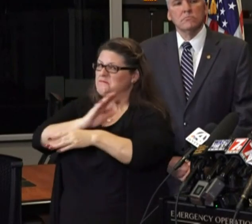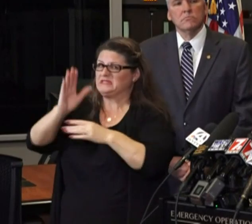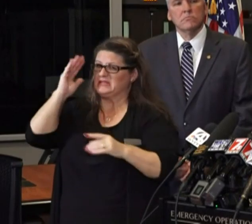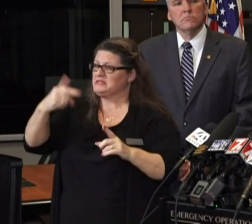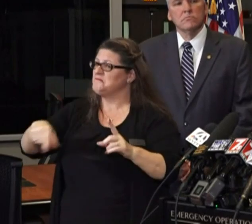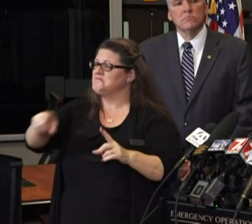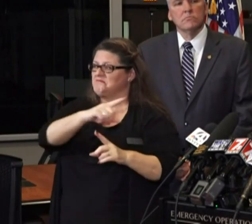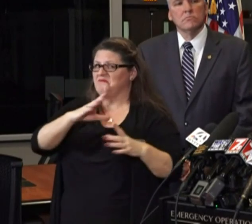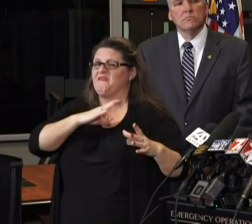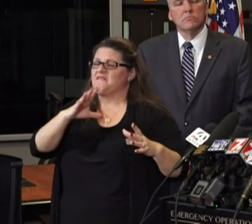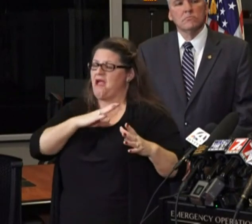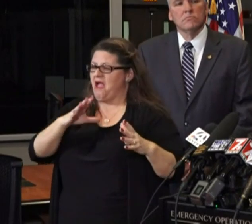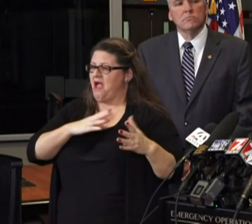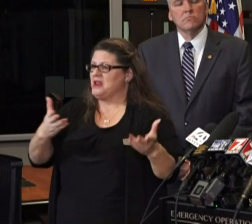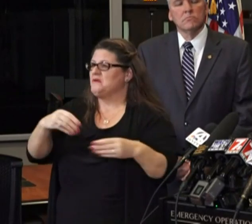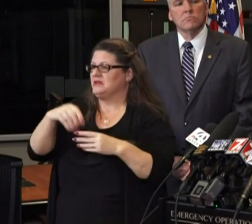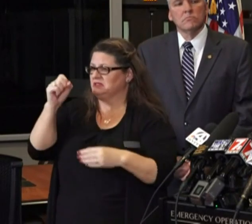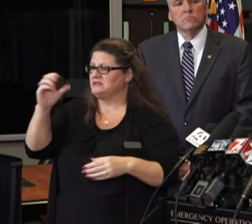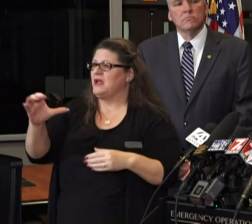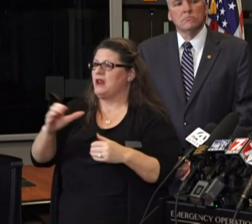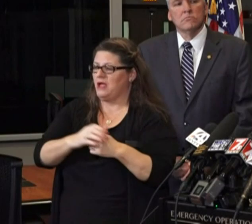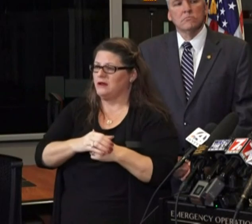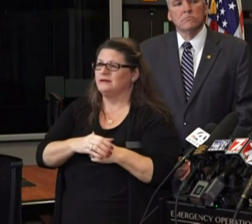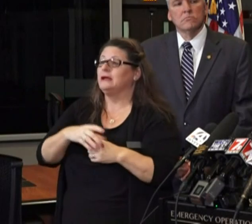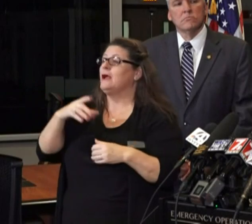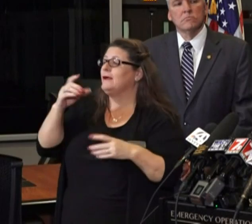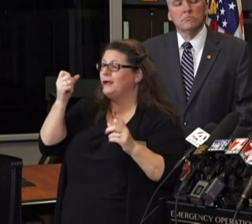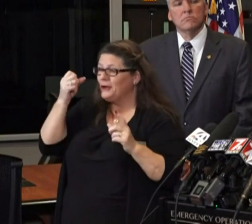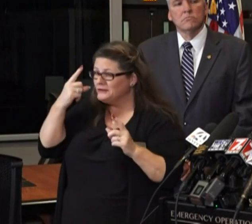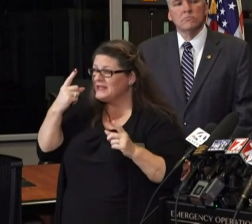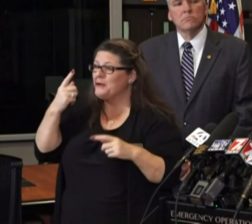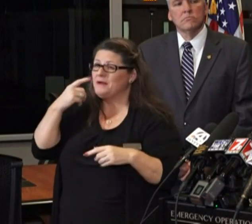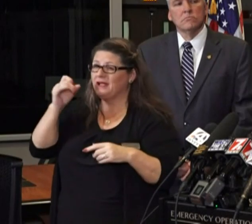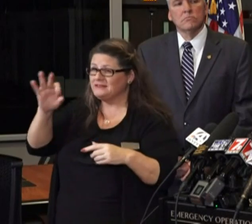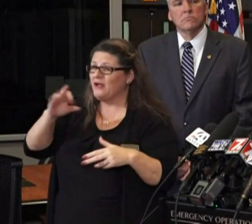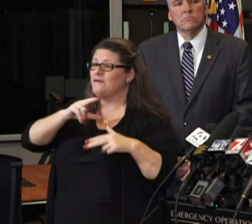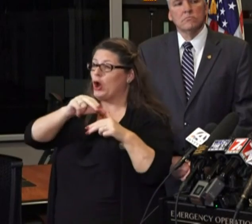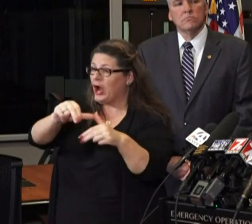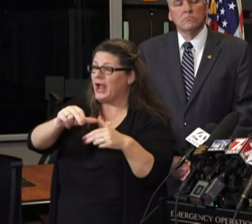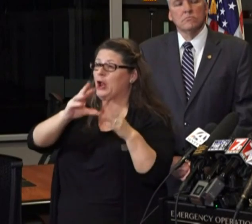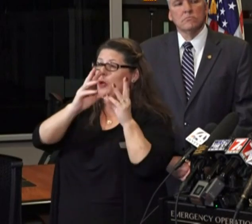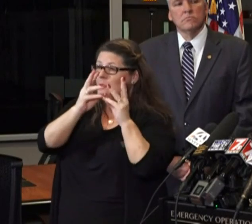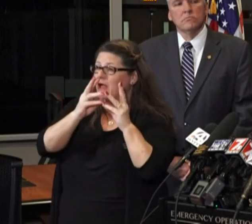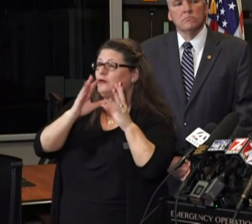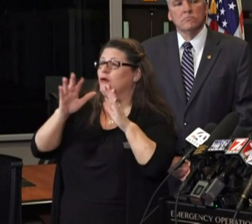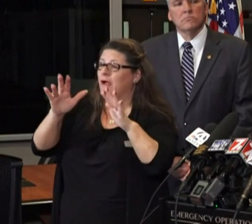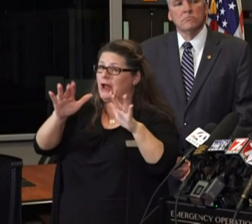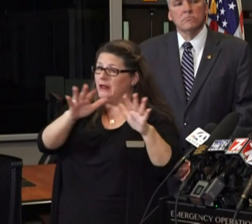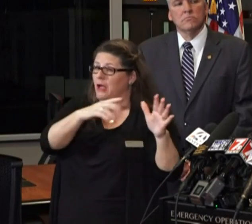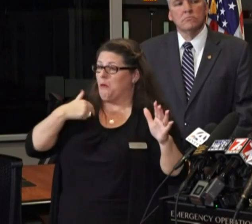going on. And again, because of the hurricanes and weather conditions like that, we